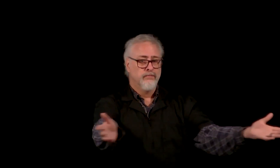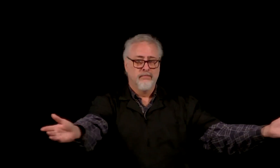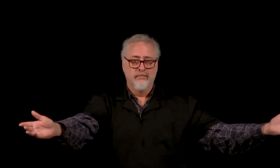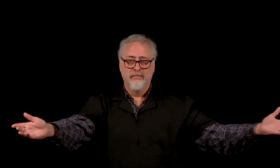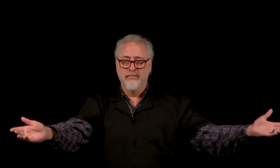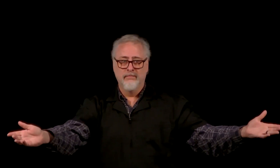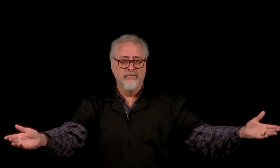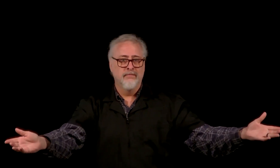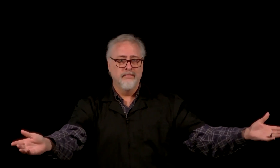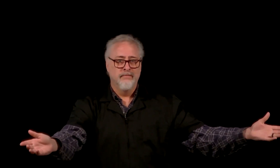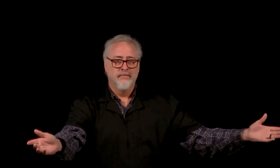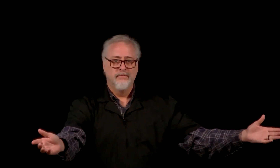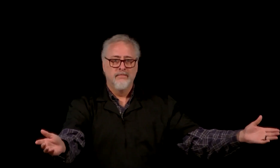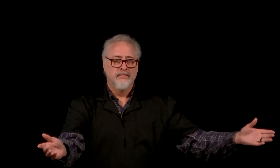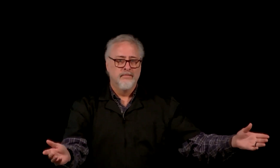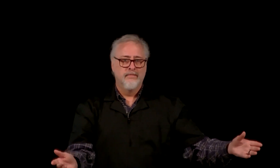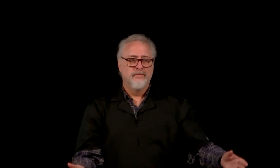Does anyone have any announcements?